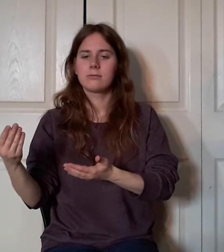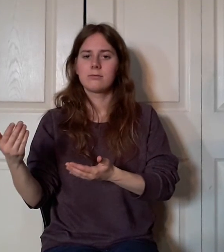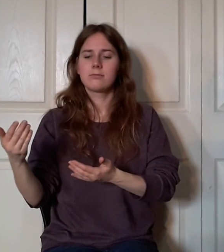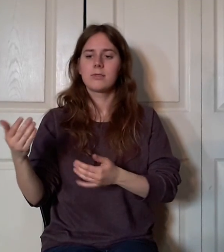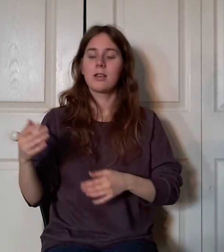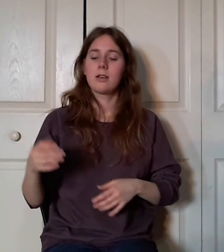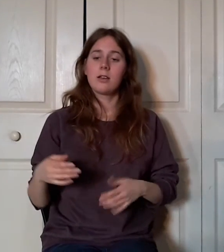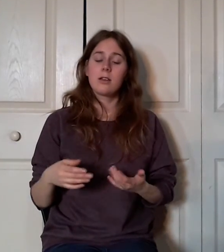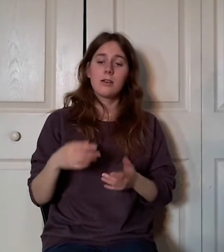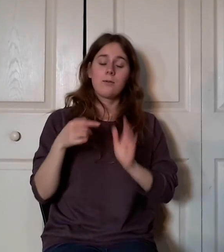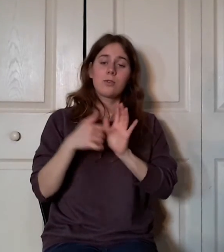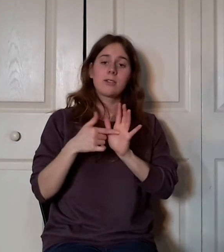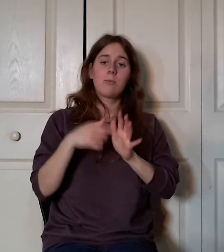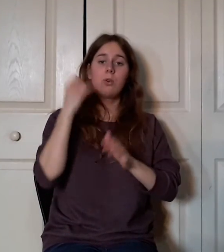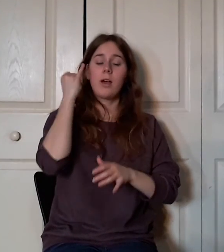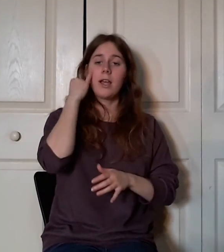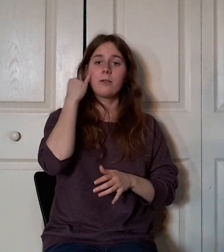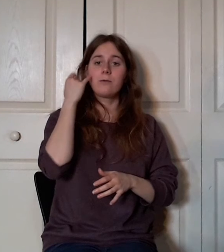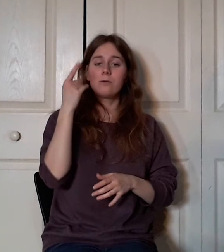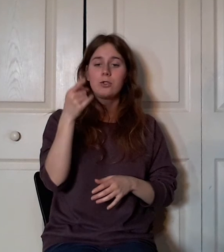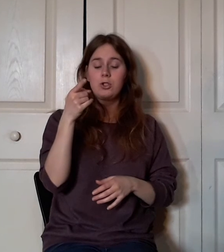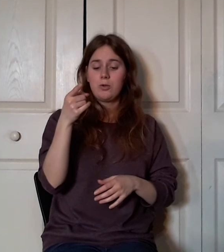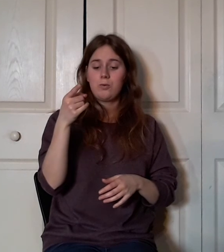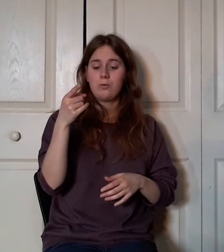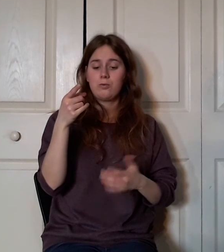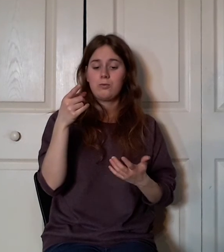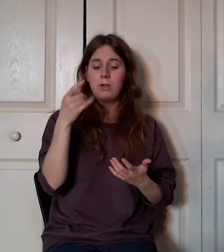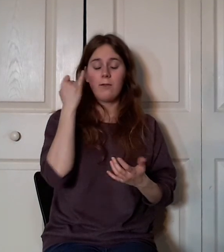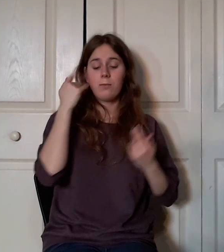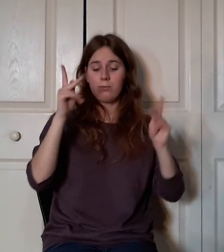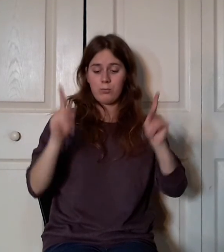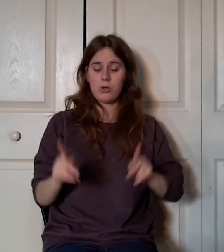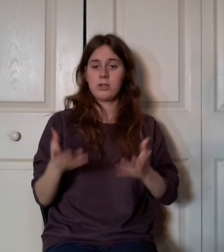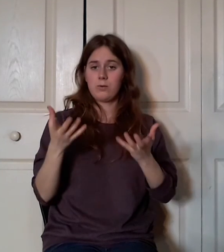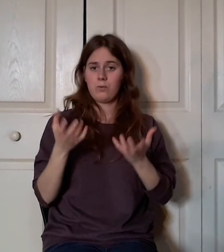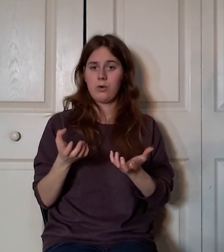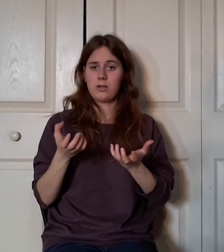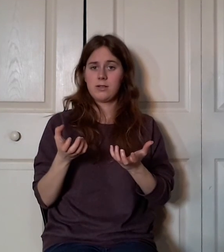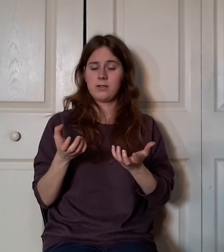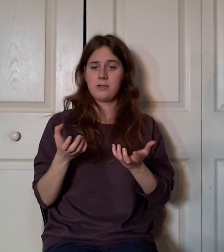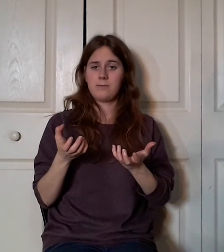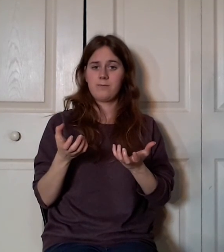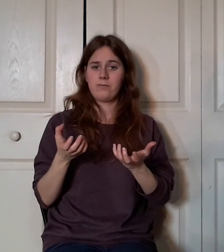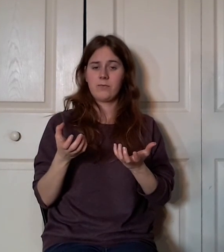want straighter teeth. Or they might say, I want a child who has this trait or that trait. So things get very, very